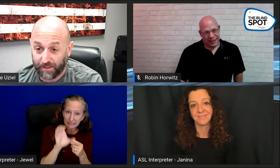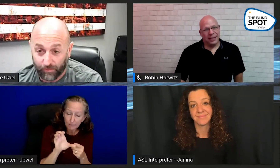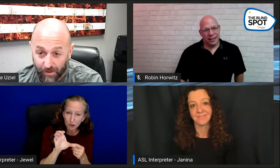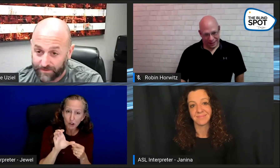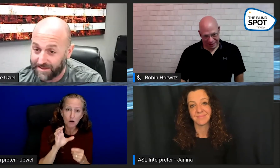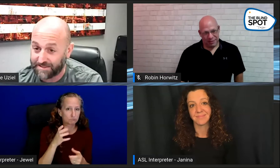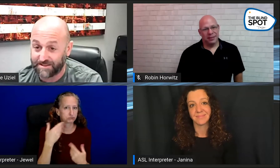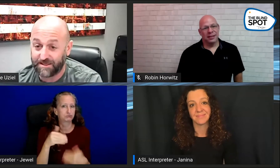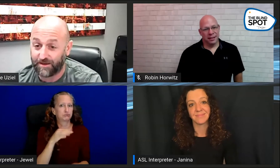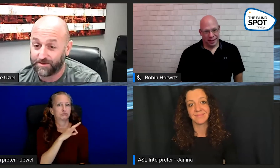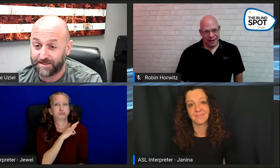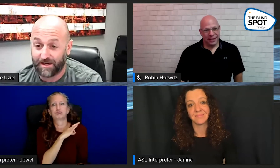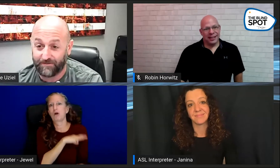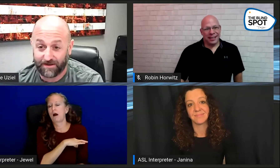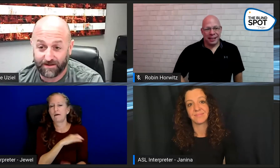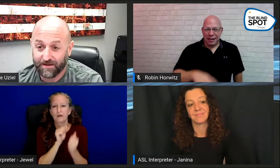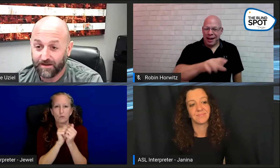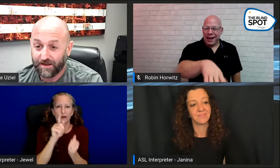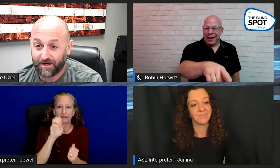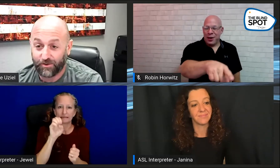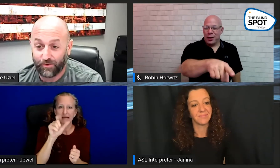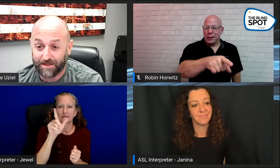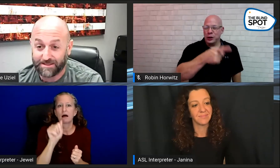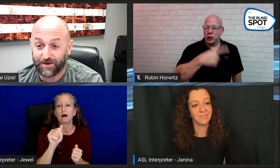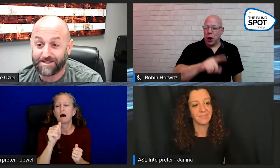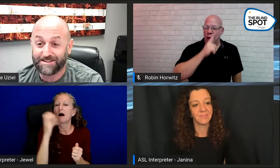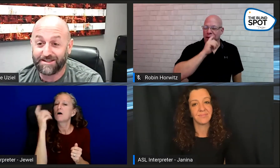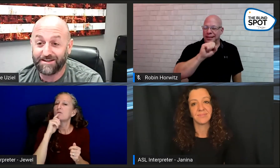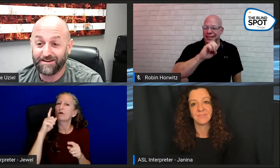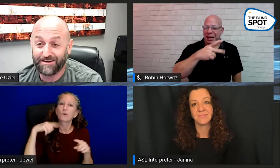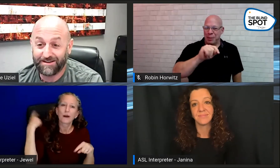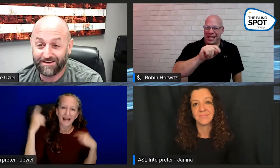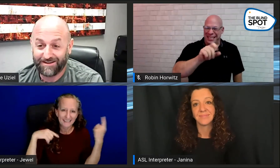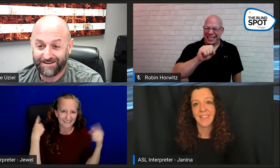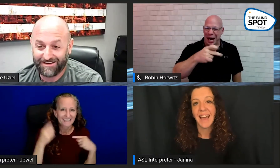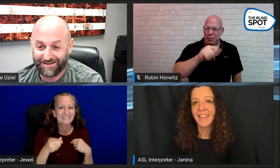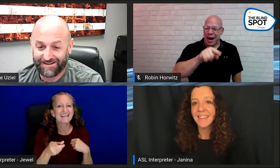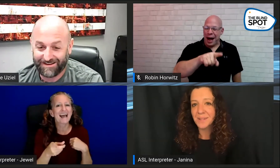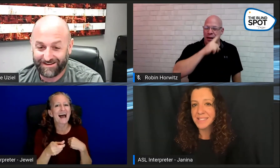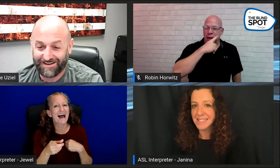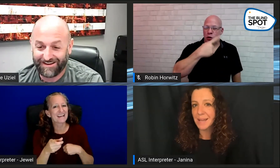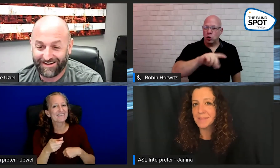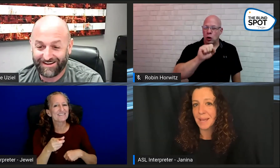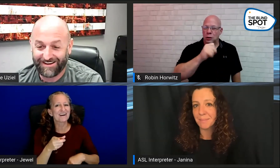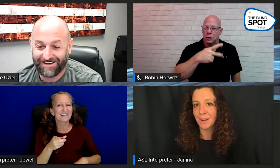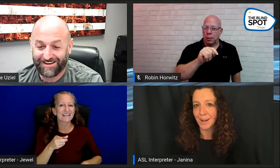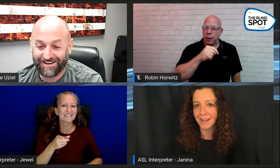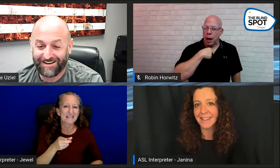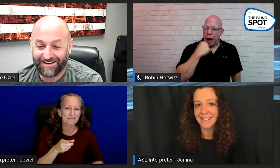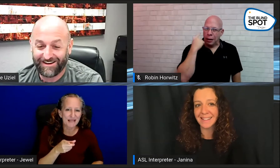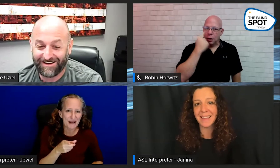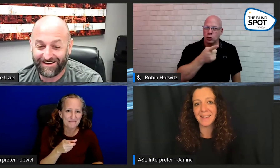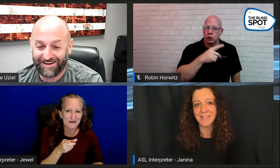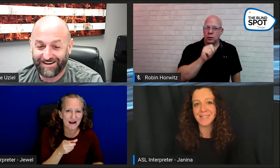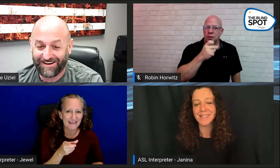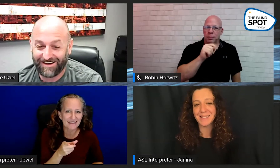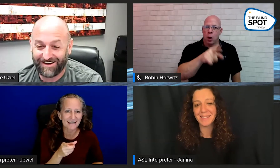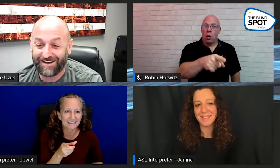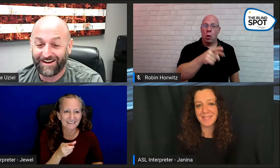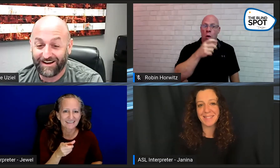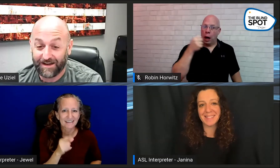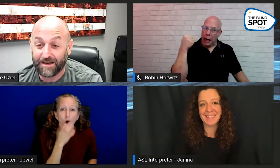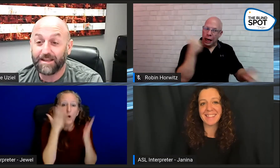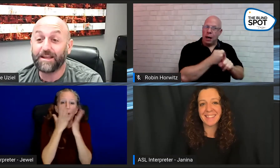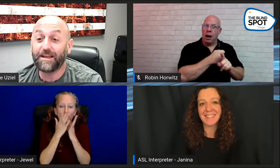profited really well with Tesla? That was kind of a crazy. I think it started in September, I